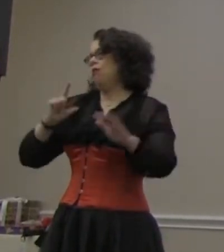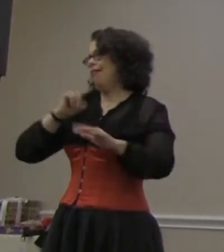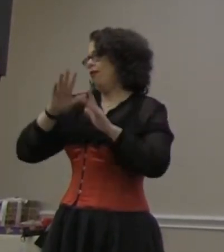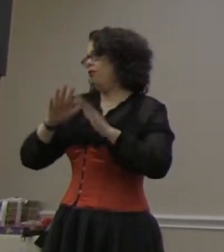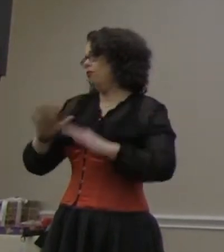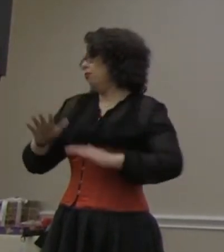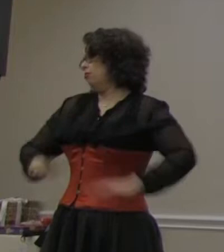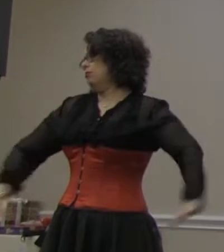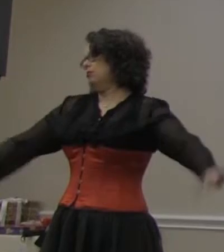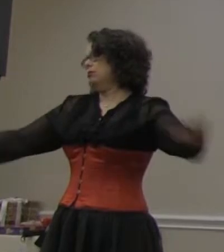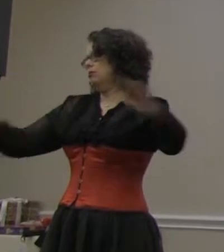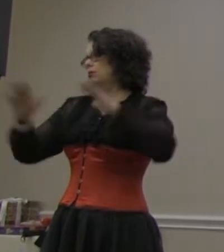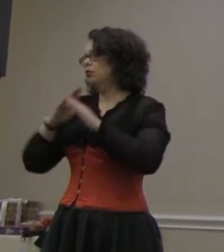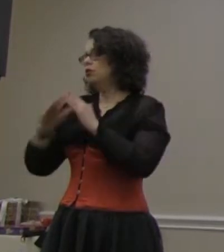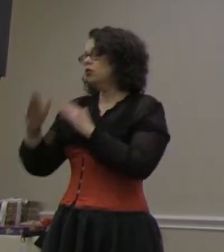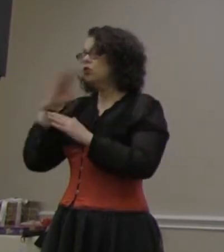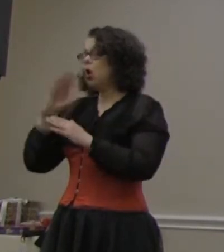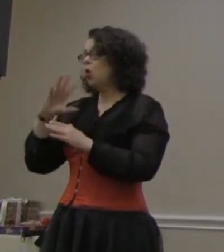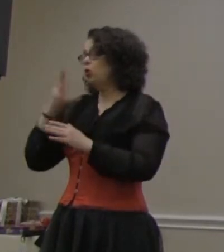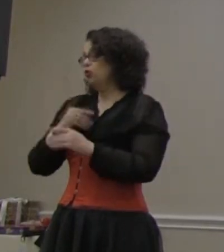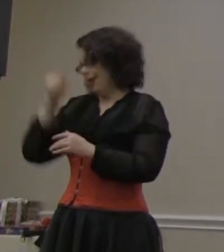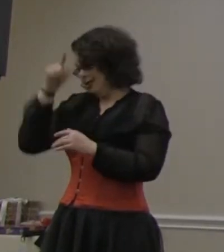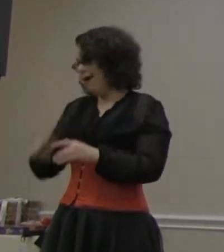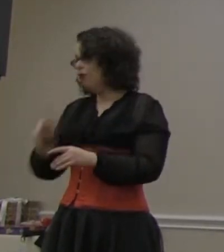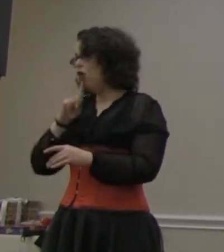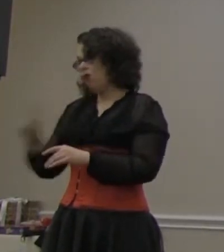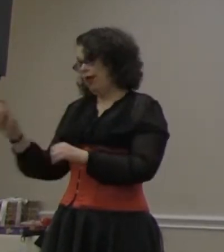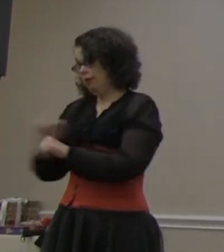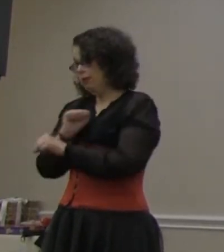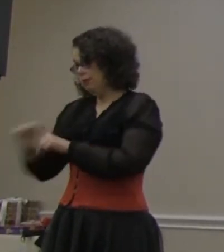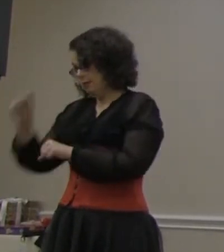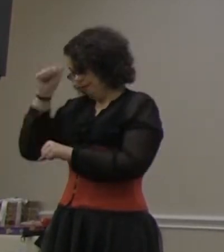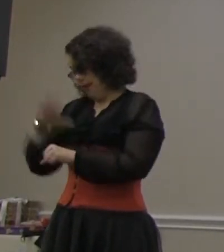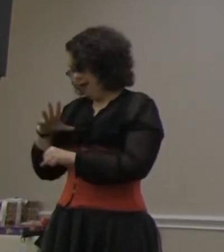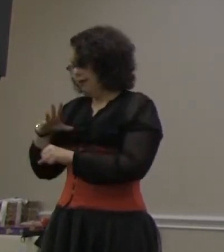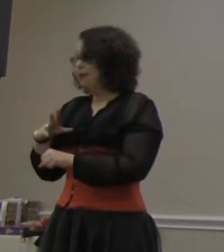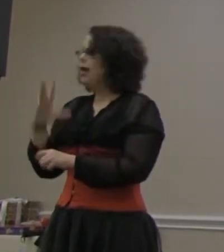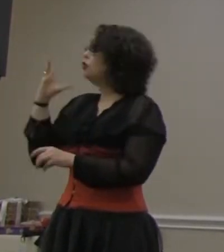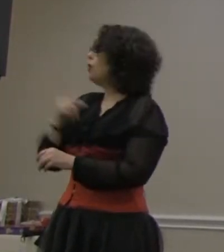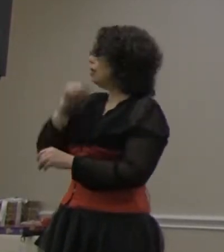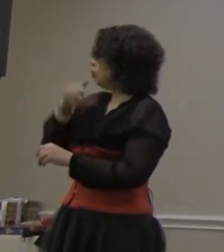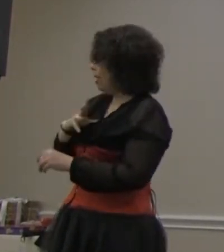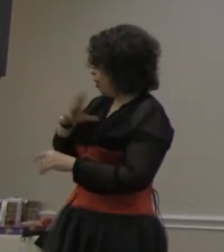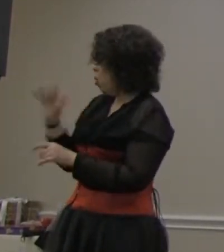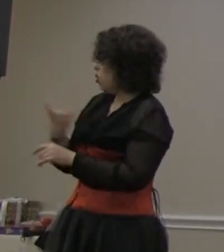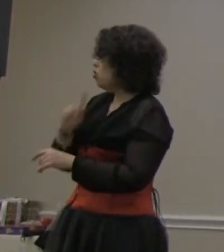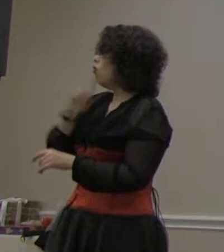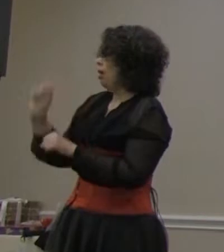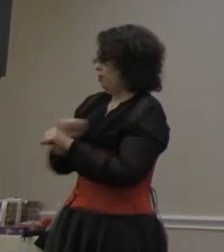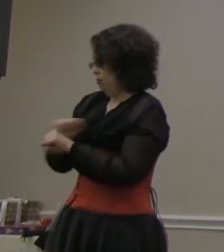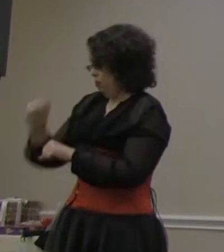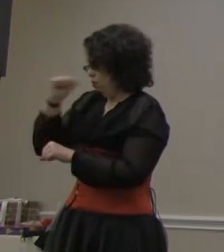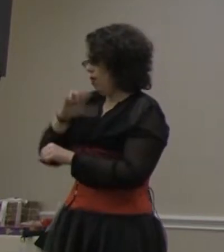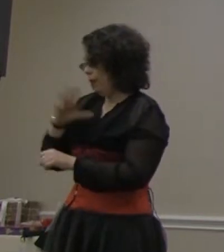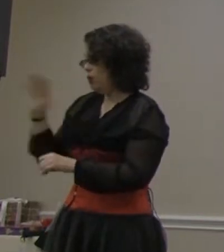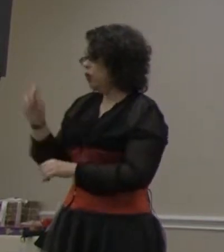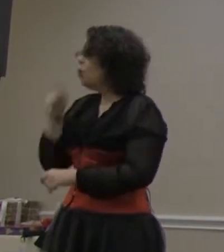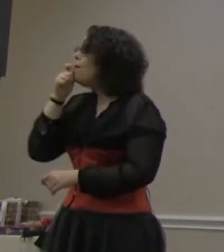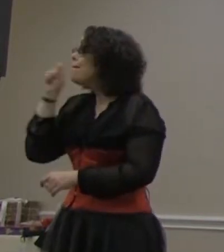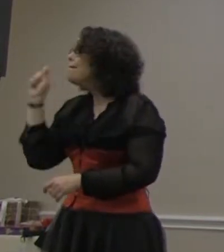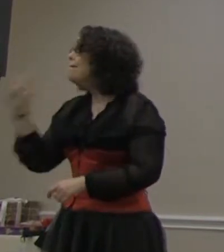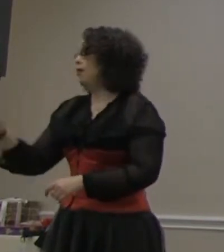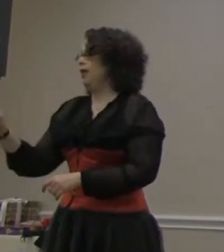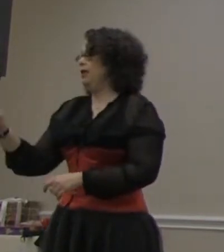as we all know, trans men are real men and trans women are real women,